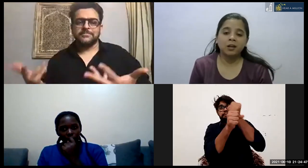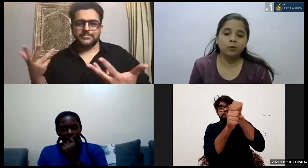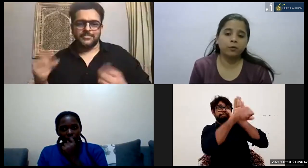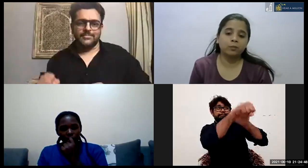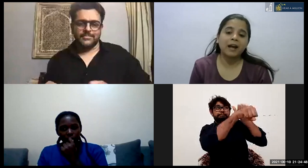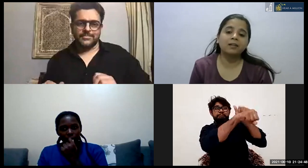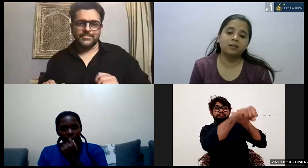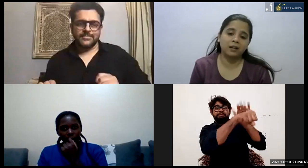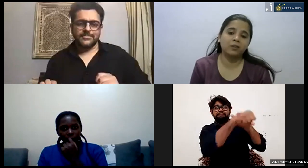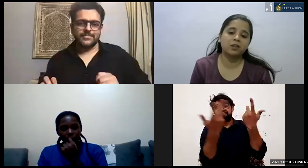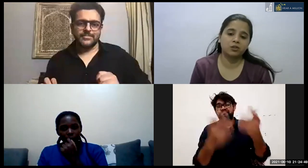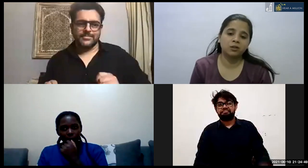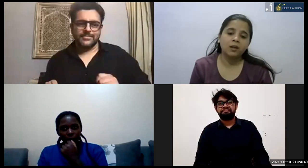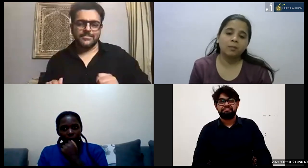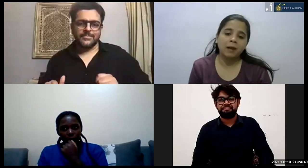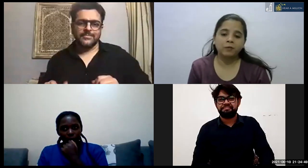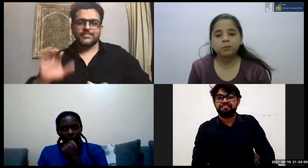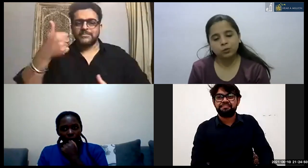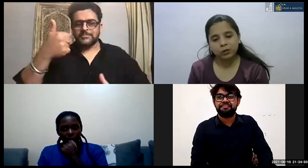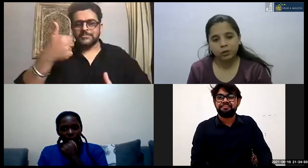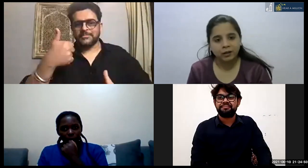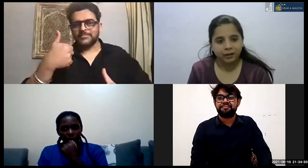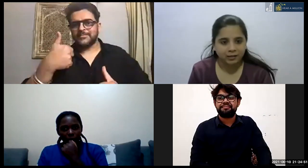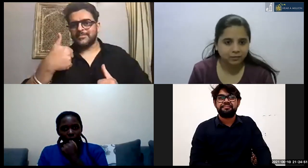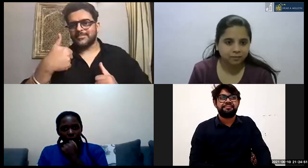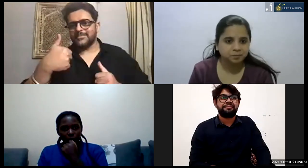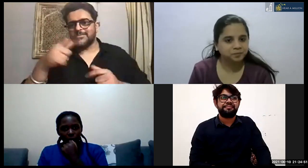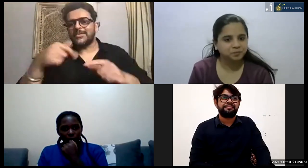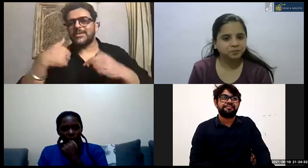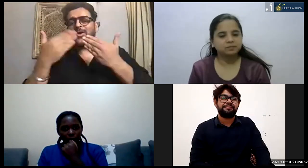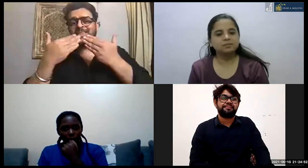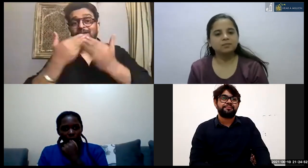can remove from that railway station platforms to the rural areas.